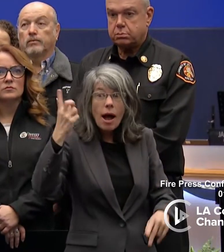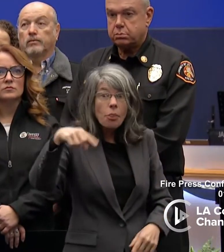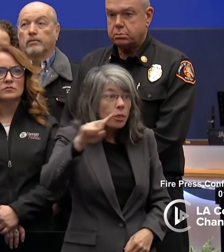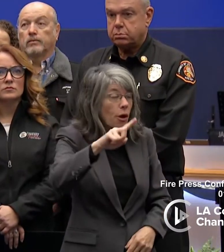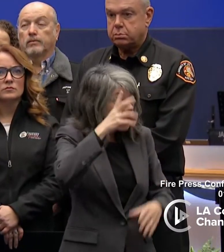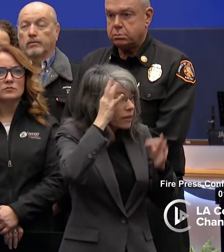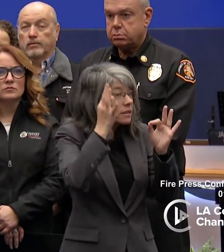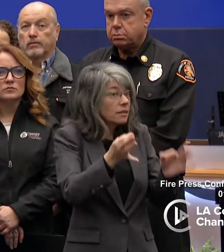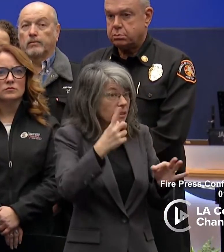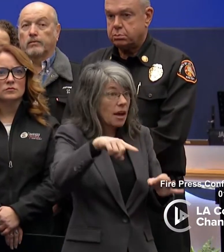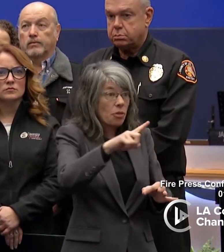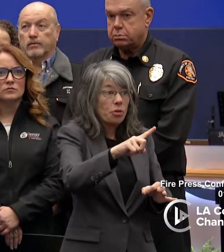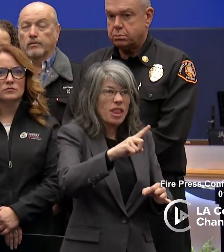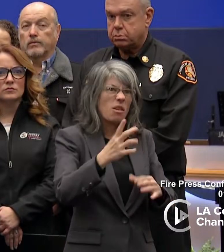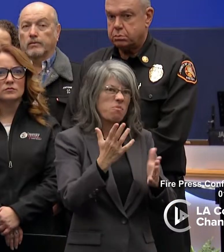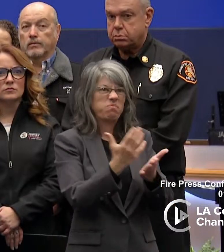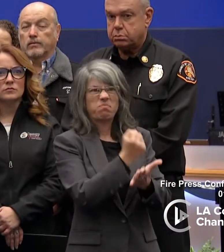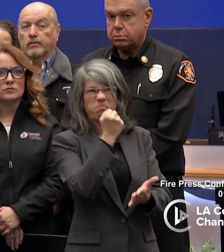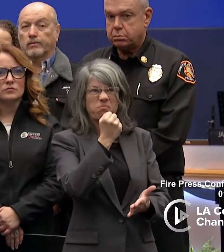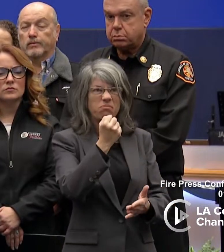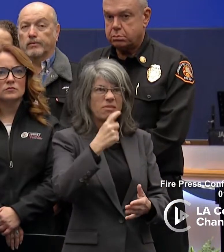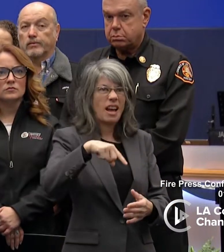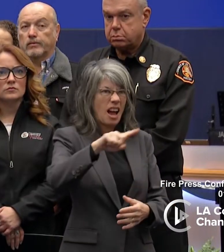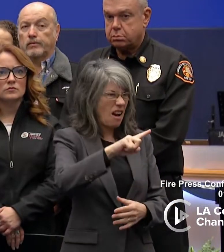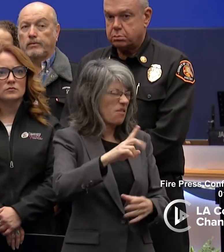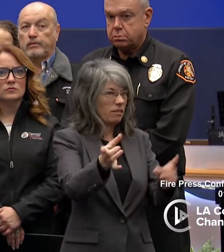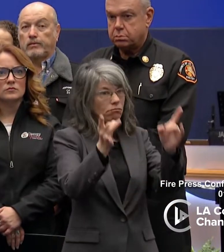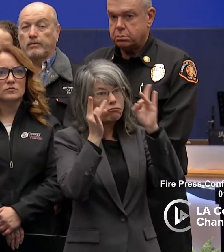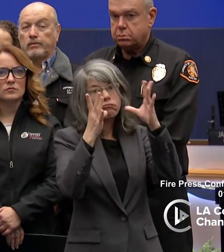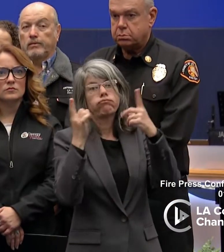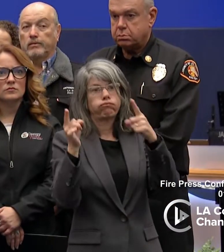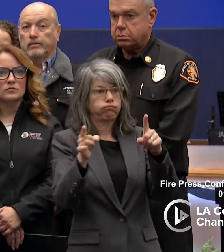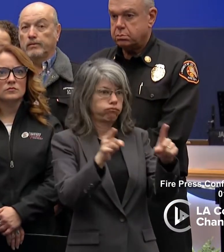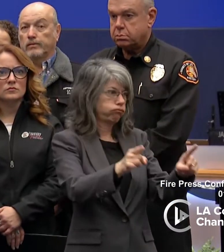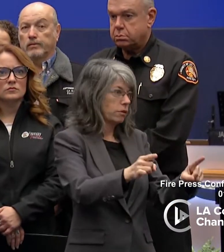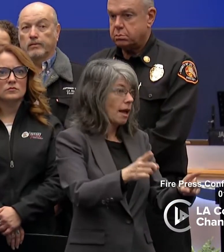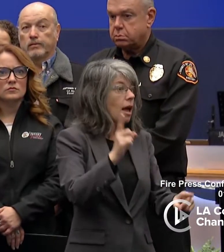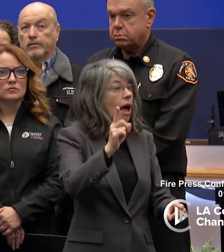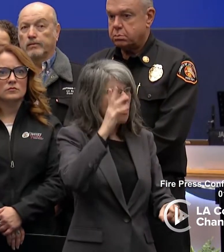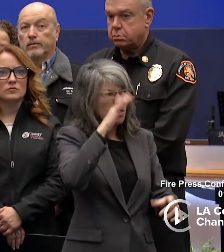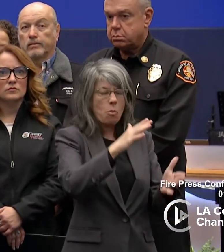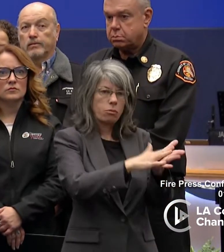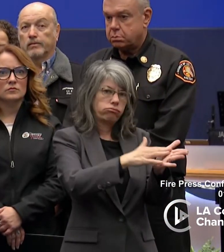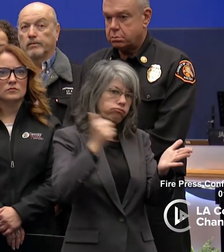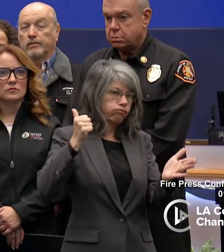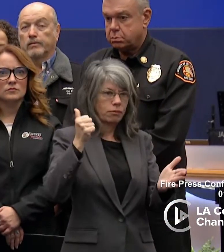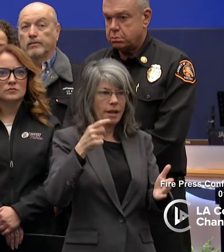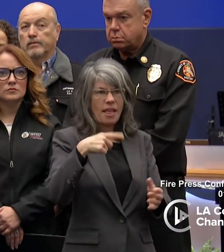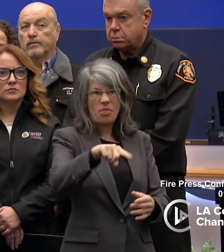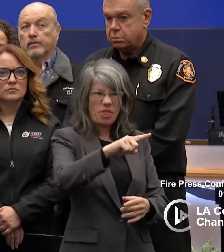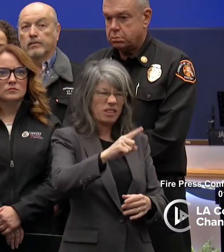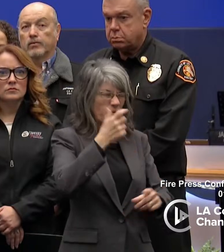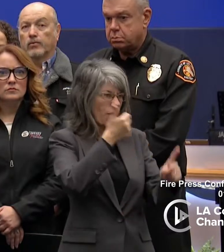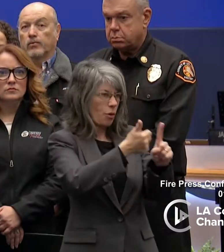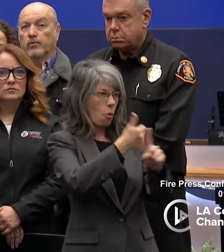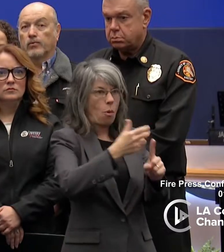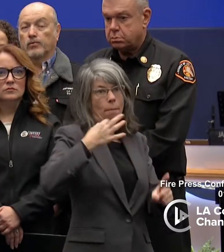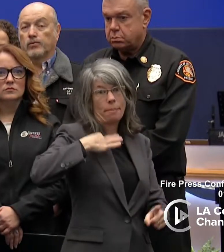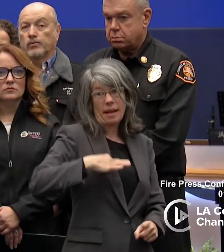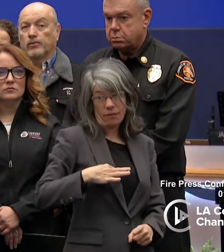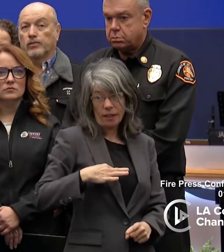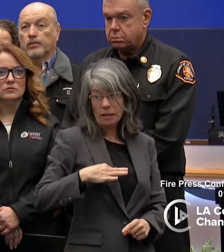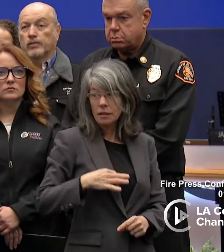have decided that they are going to take advantage of this tragedy, that they're going to exploit this crisis for their own personal